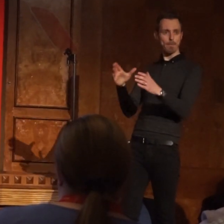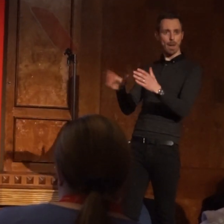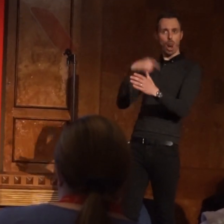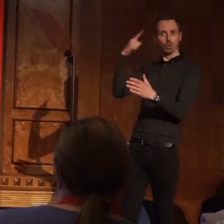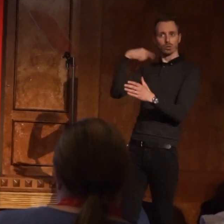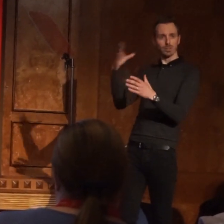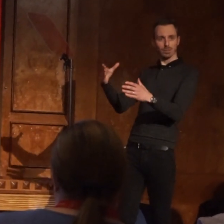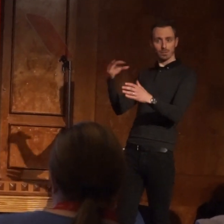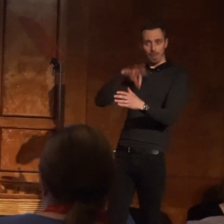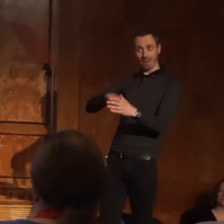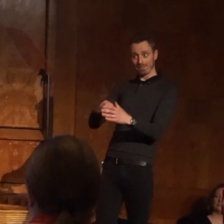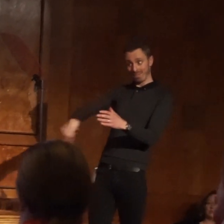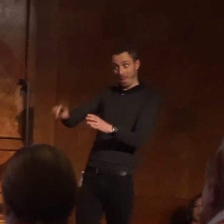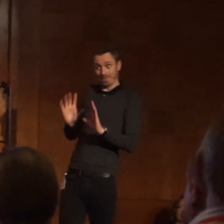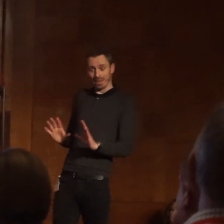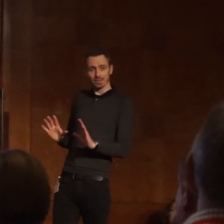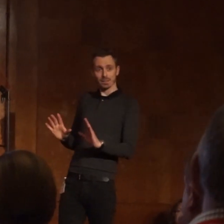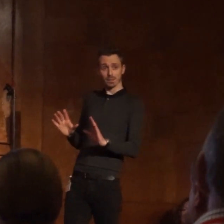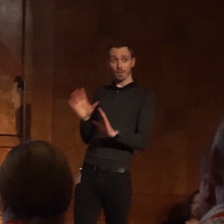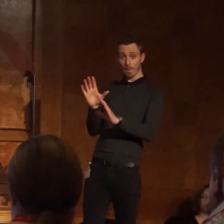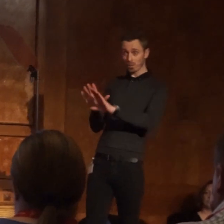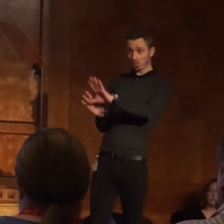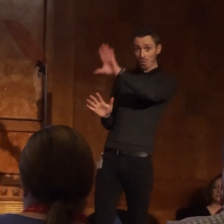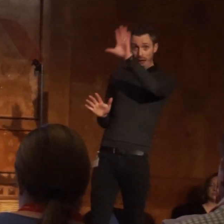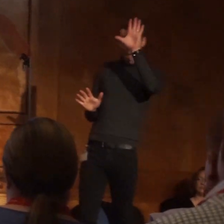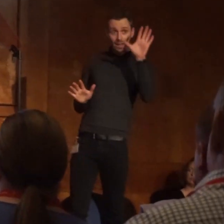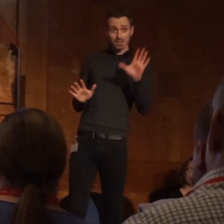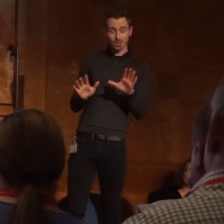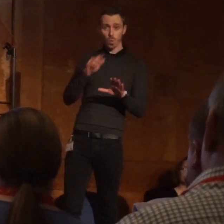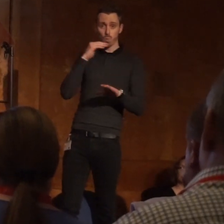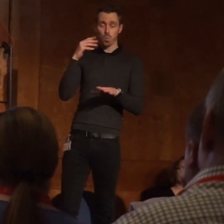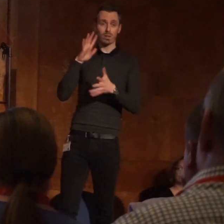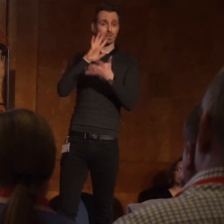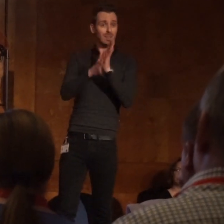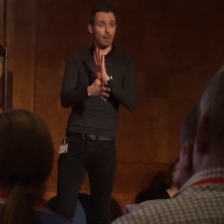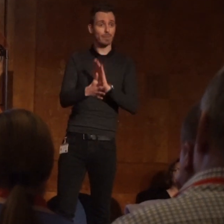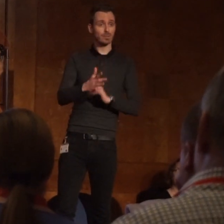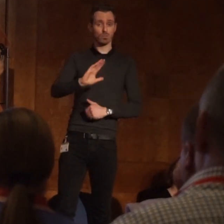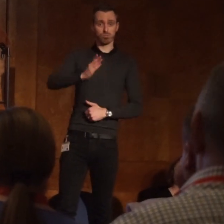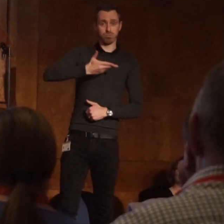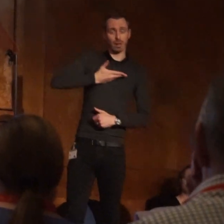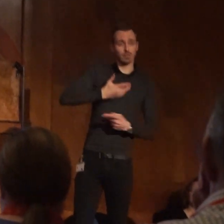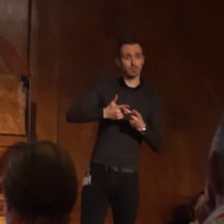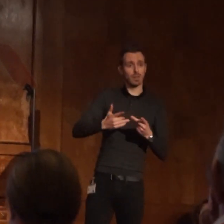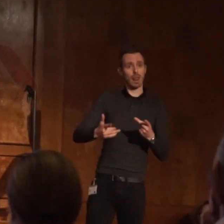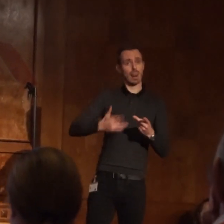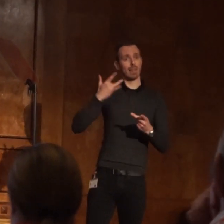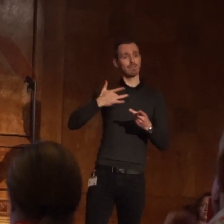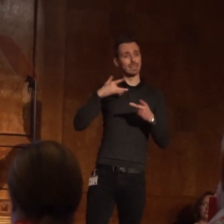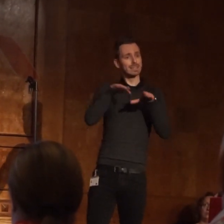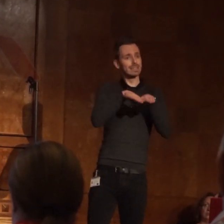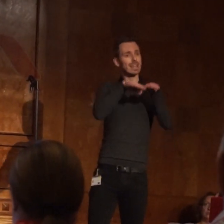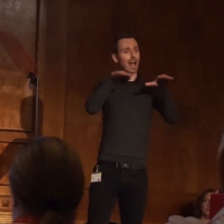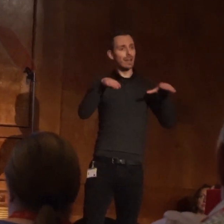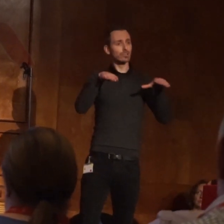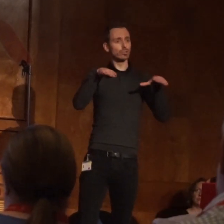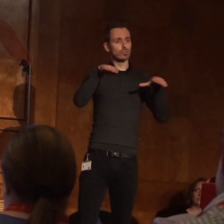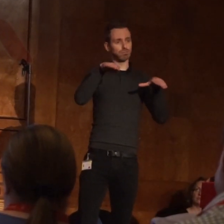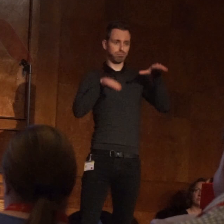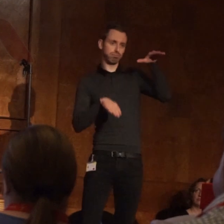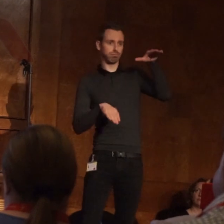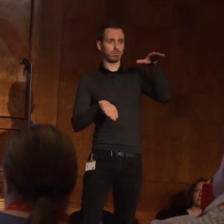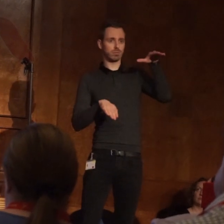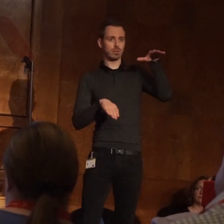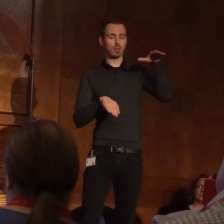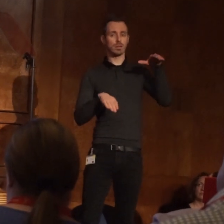But it will hugely damage the rights and living standards of everybody else in the country.